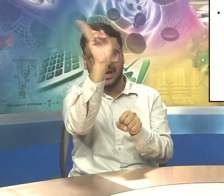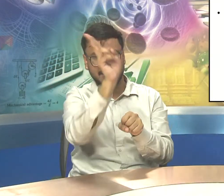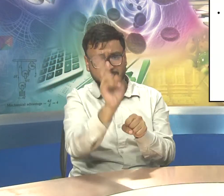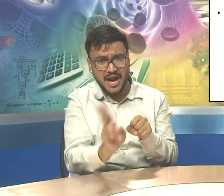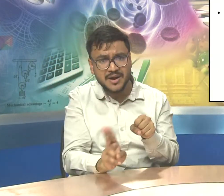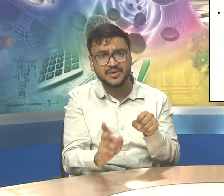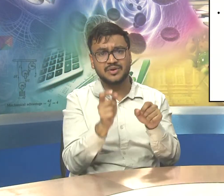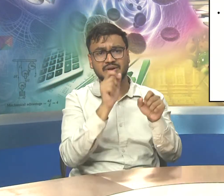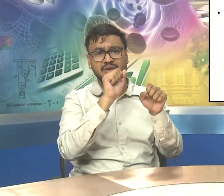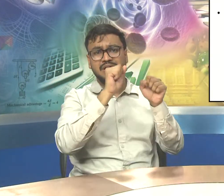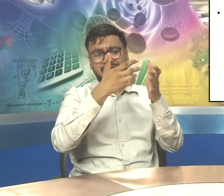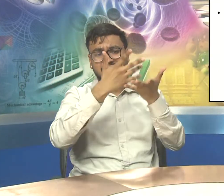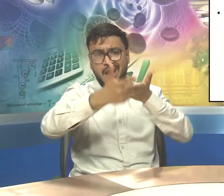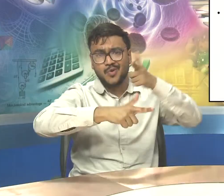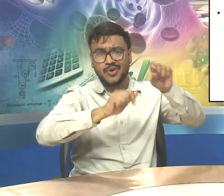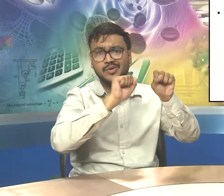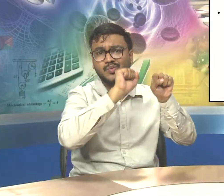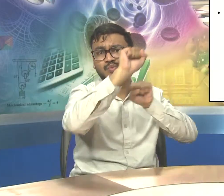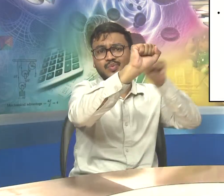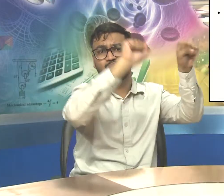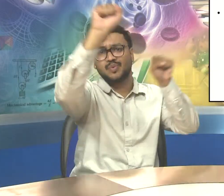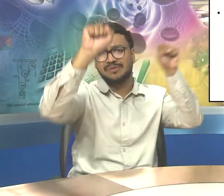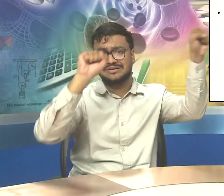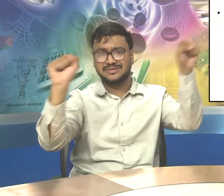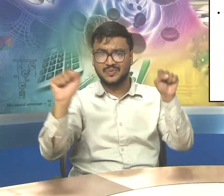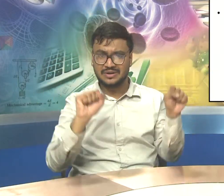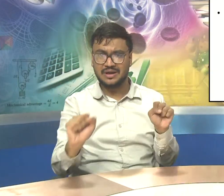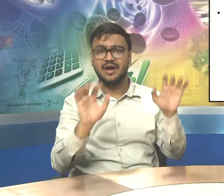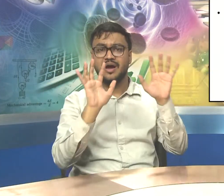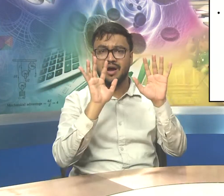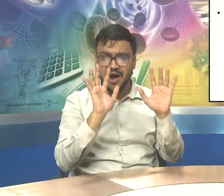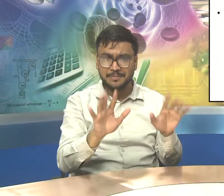and its own vocabulary and their grammar.